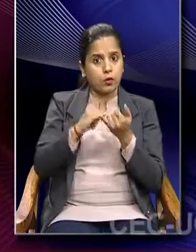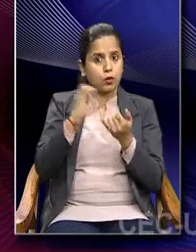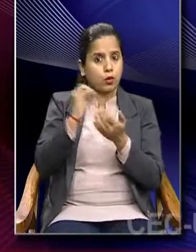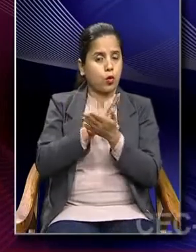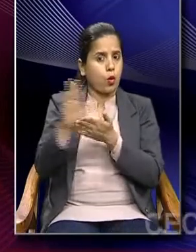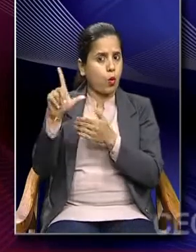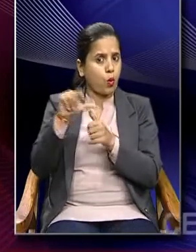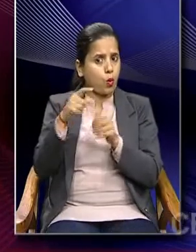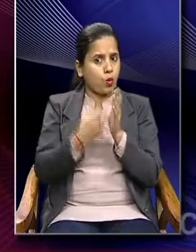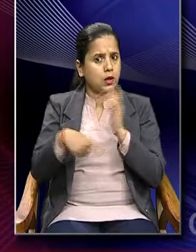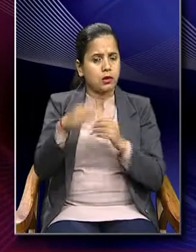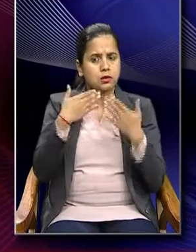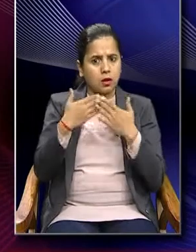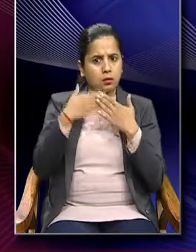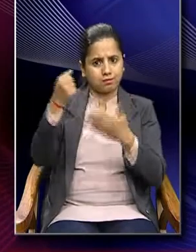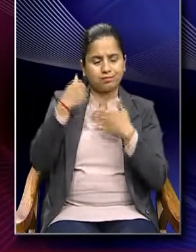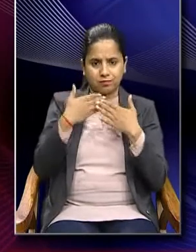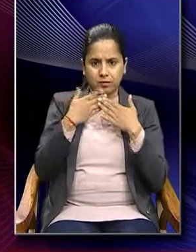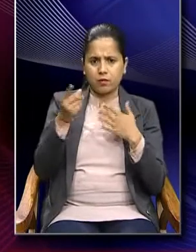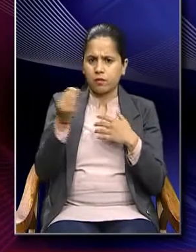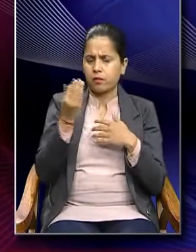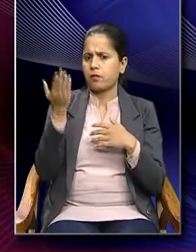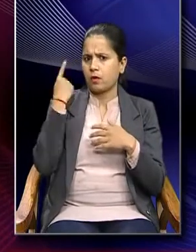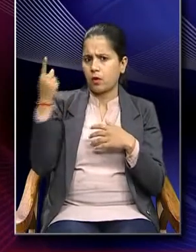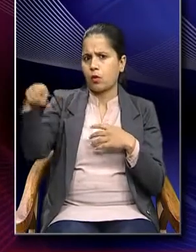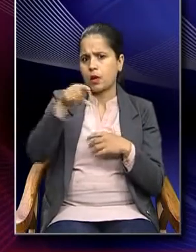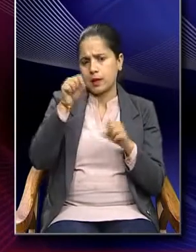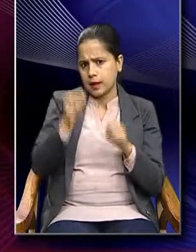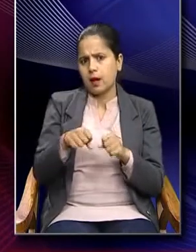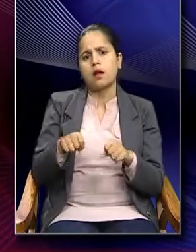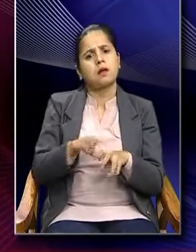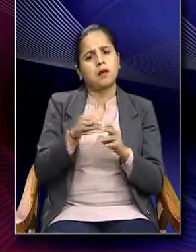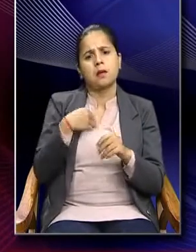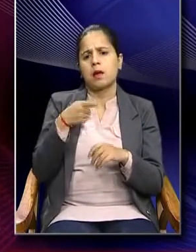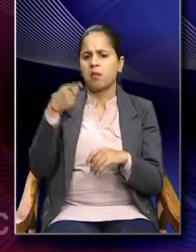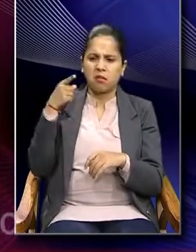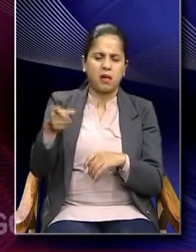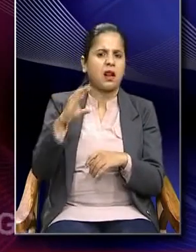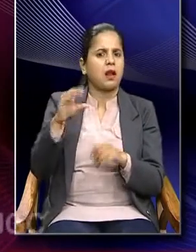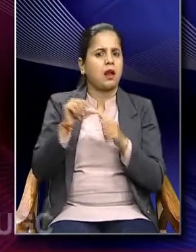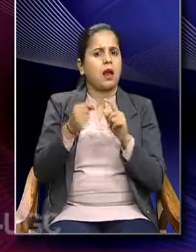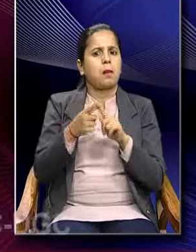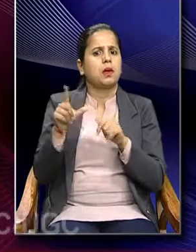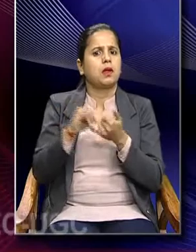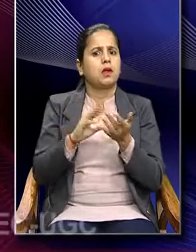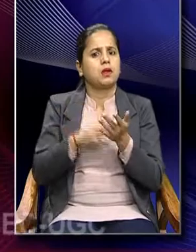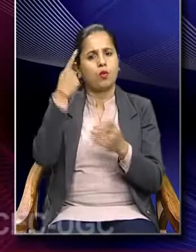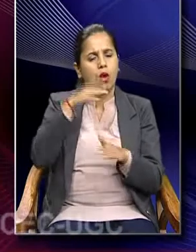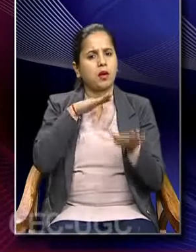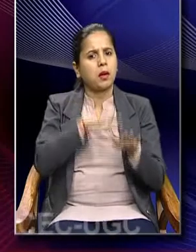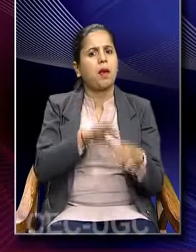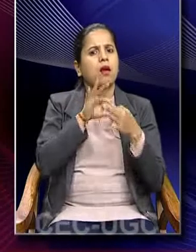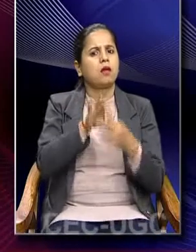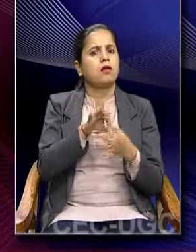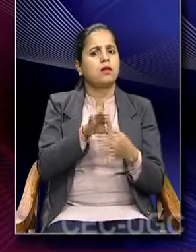to dependency school, they disagree that we can completely blame capitalism for this dependent relationship,